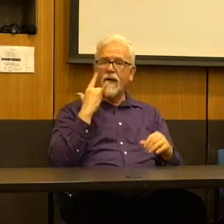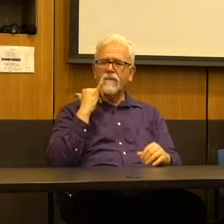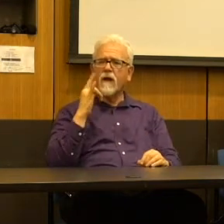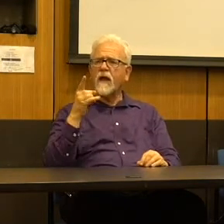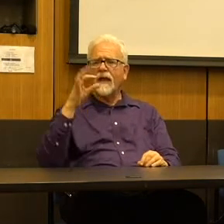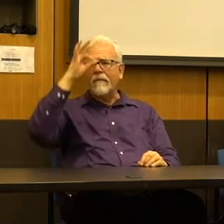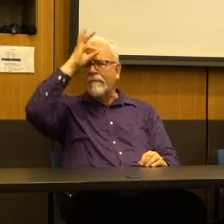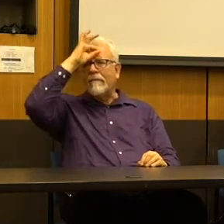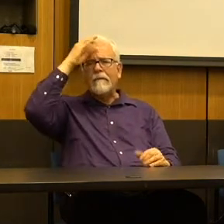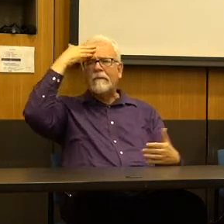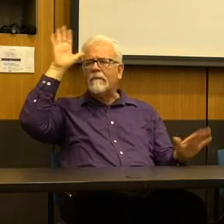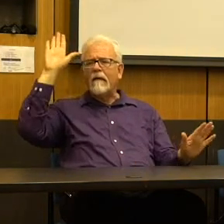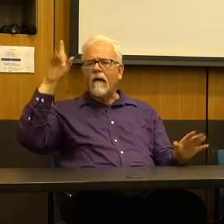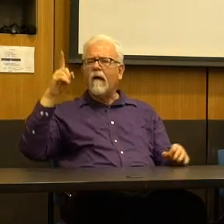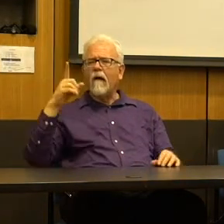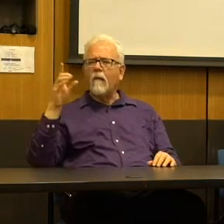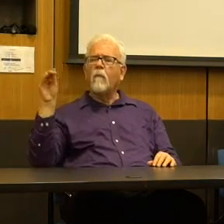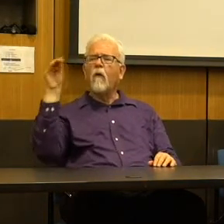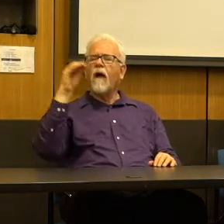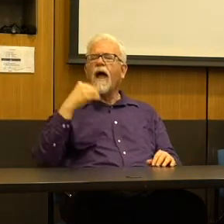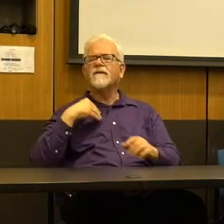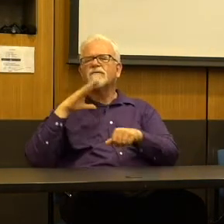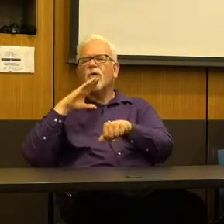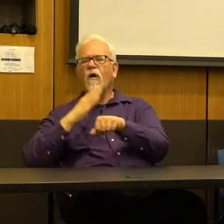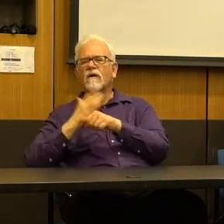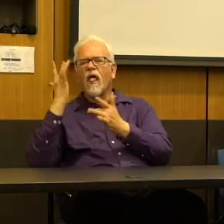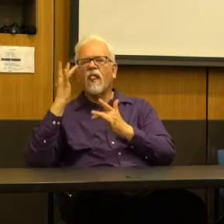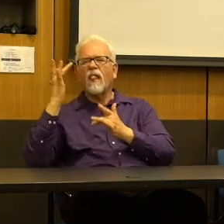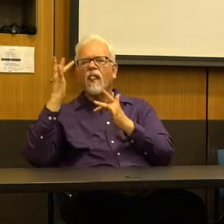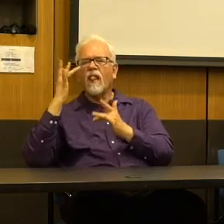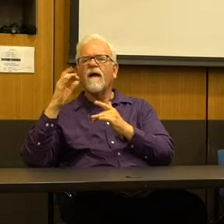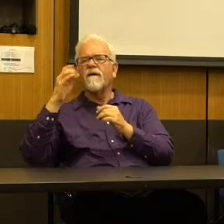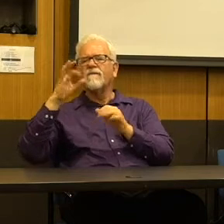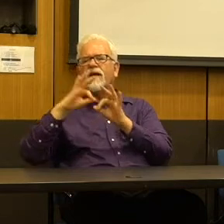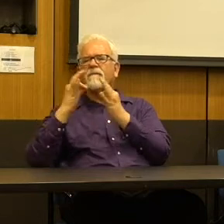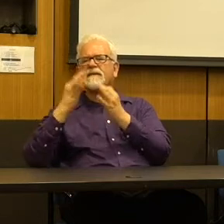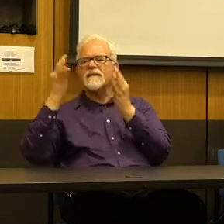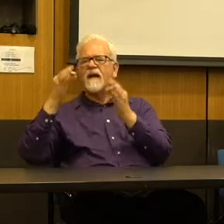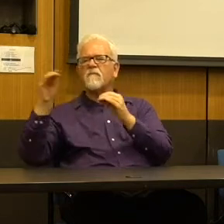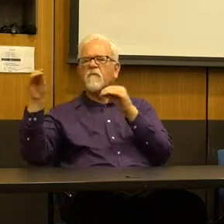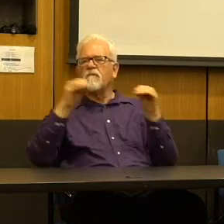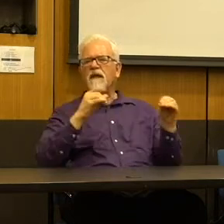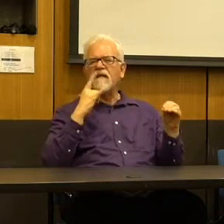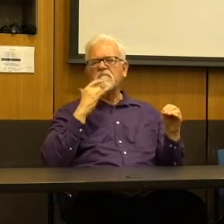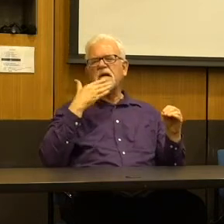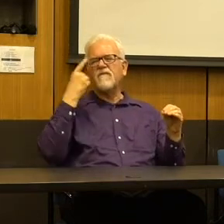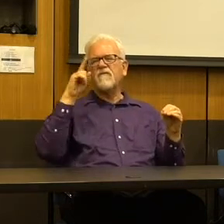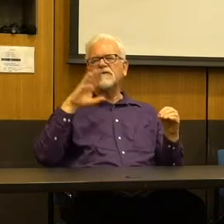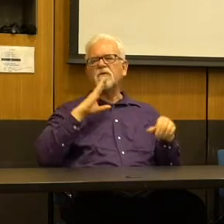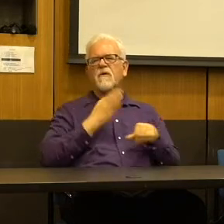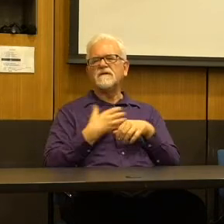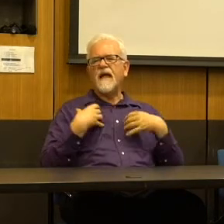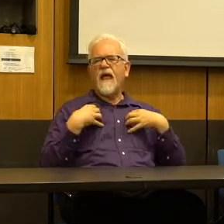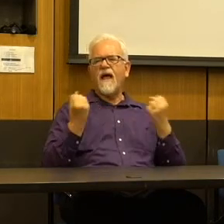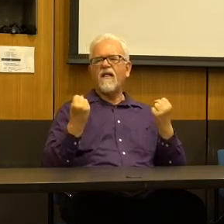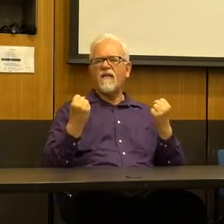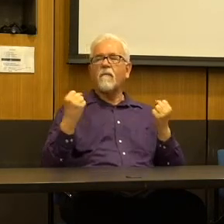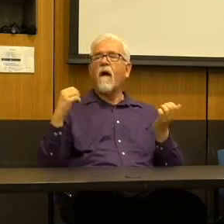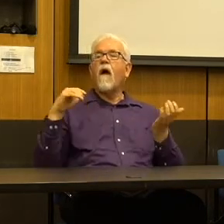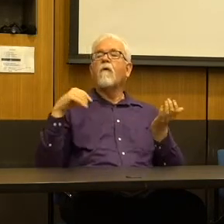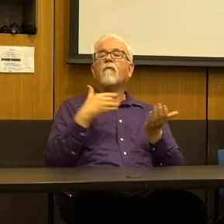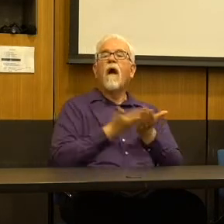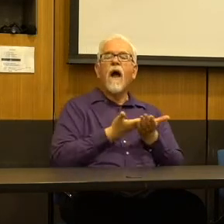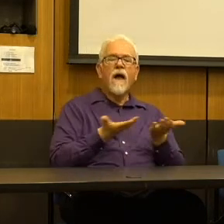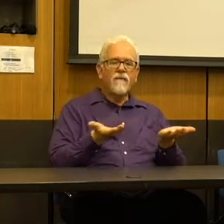any of this. He had a daughter who was considered to be sickly, and the family decided to come to California thinking it would be better for her health. But when he ended up here,